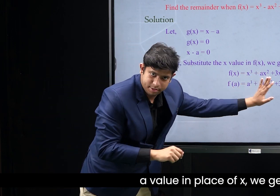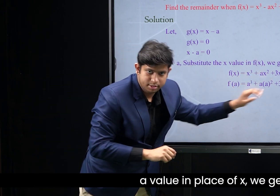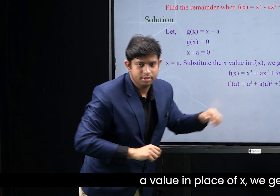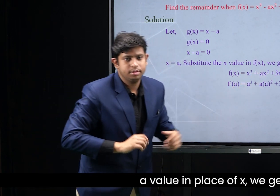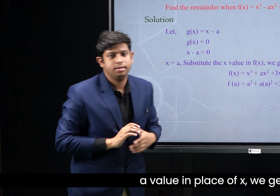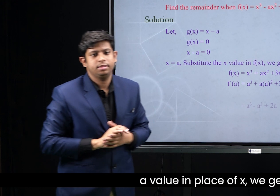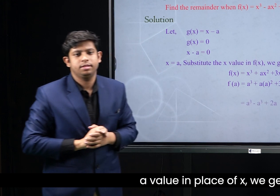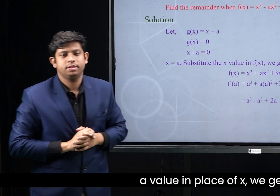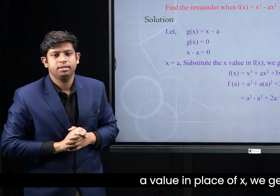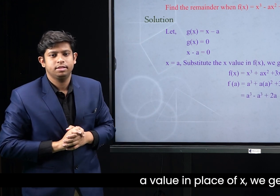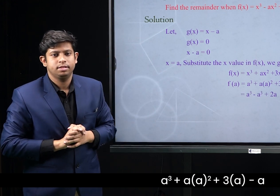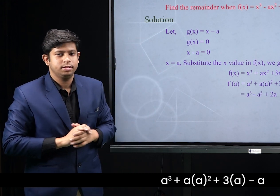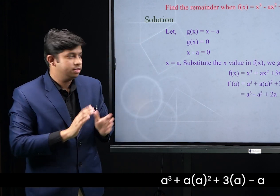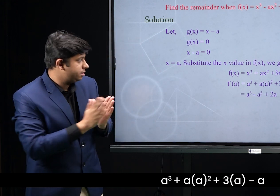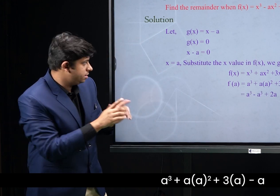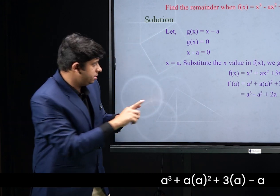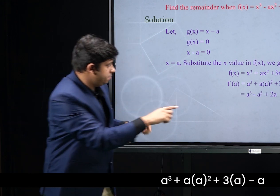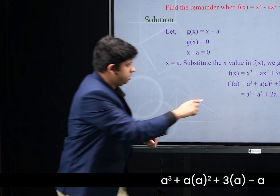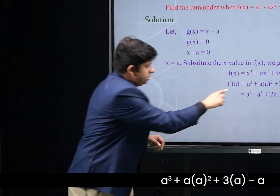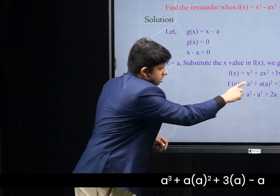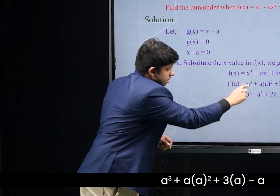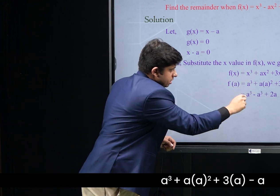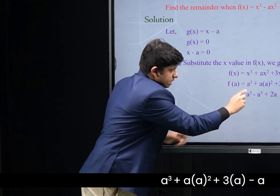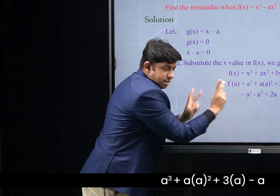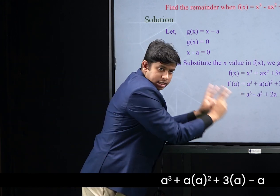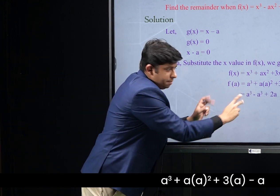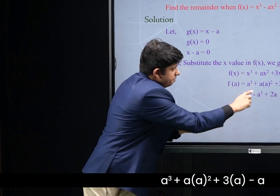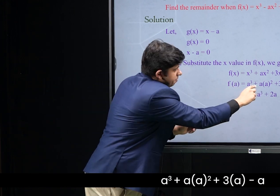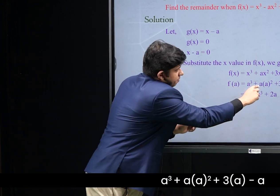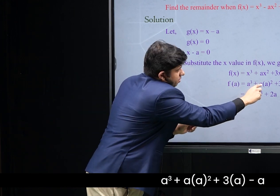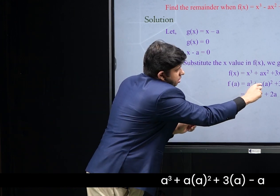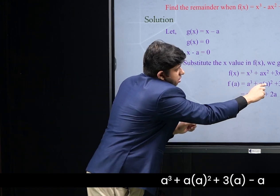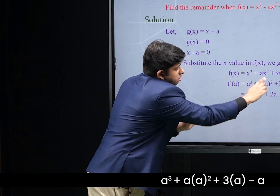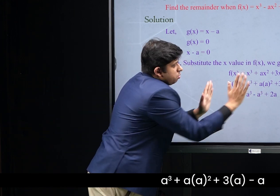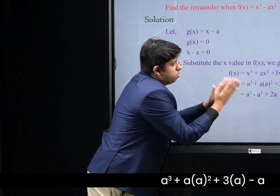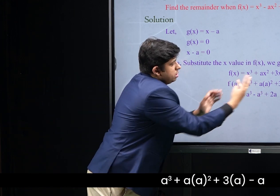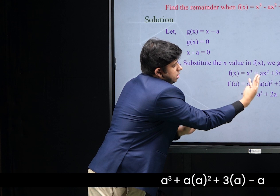value in place of x. We get a cube plus 3 into a square plus 3a minus a.